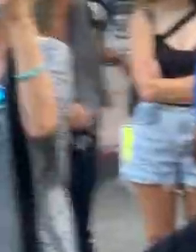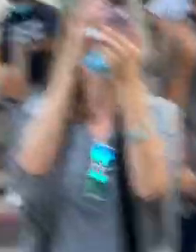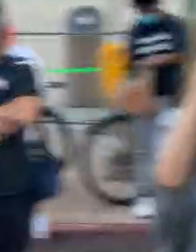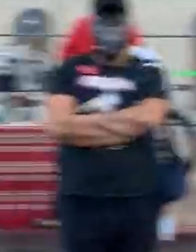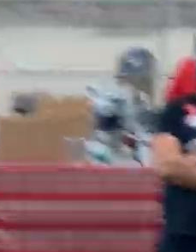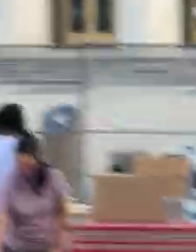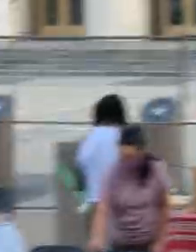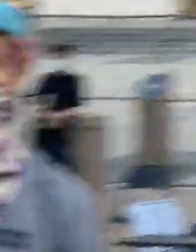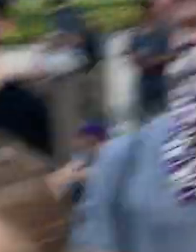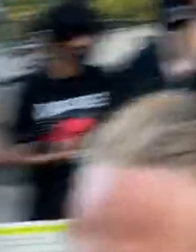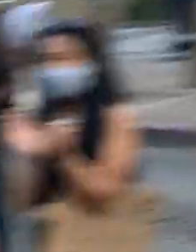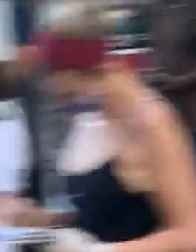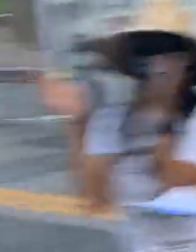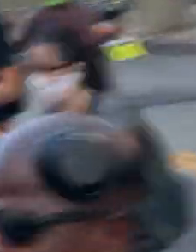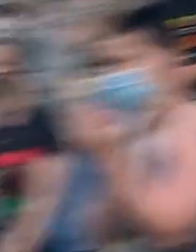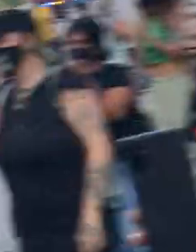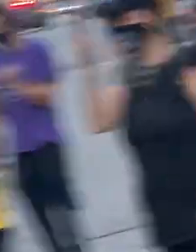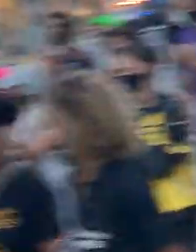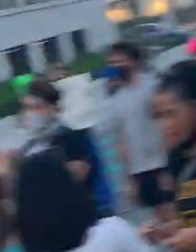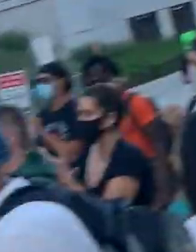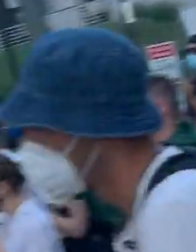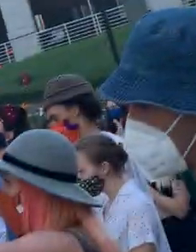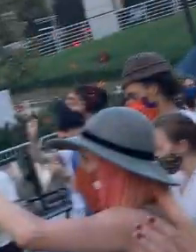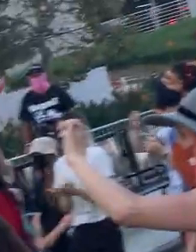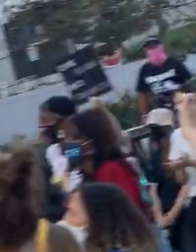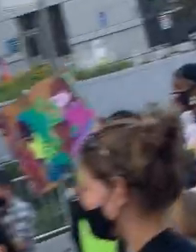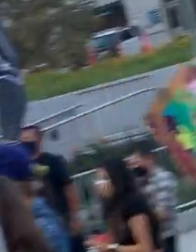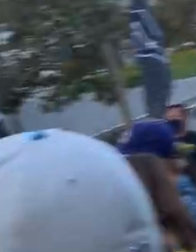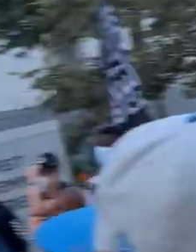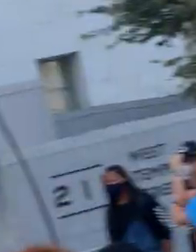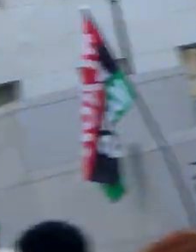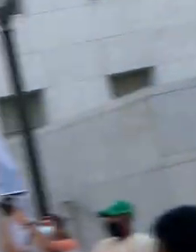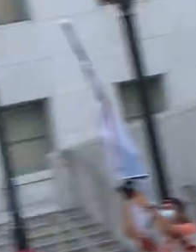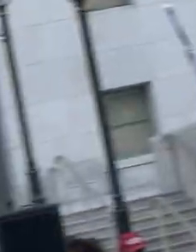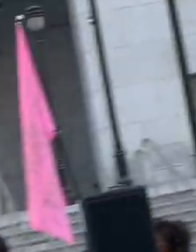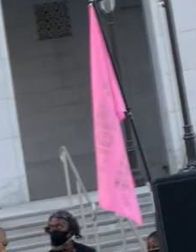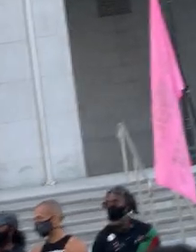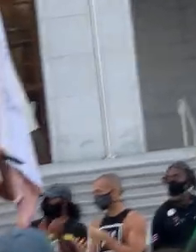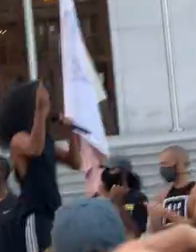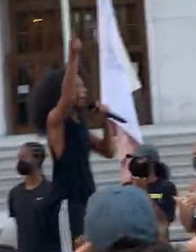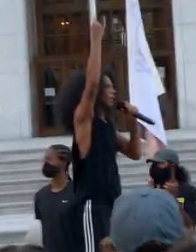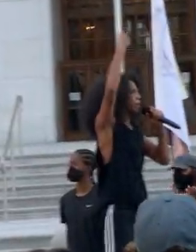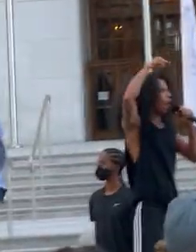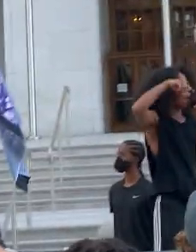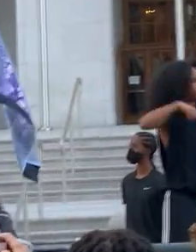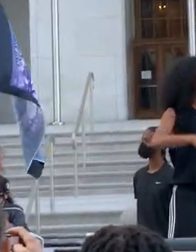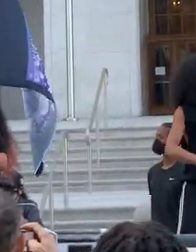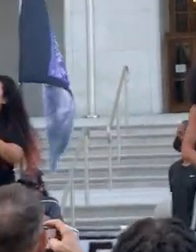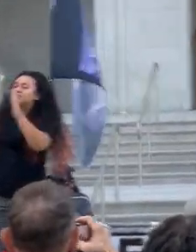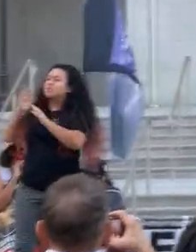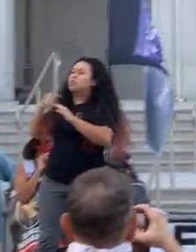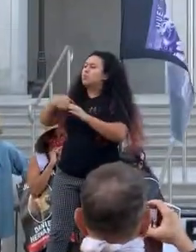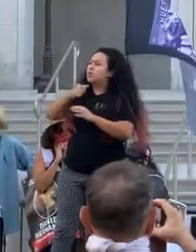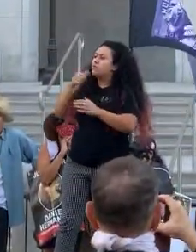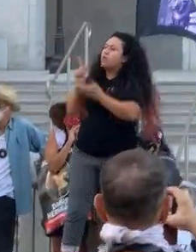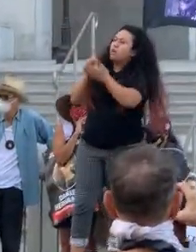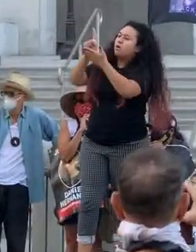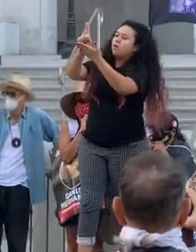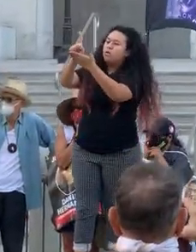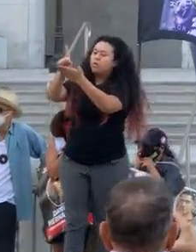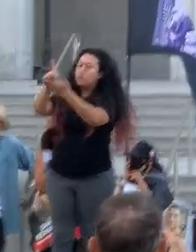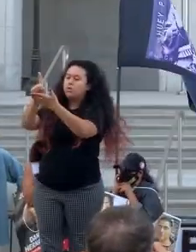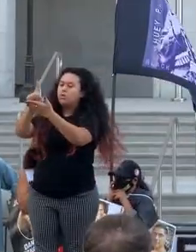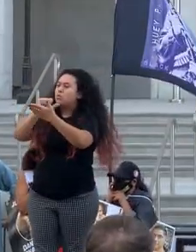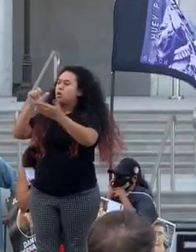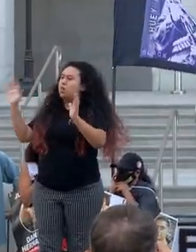There isn't a single person that we look up to, a single ancestor that we wouldn't uphold, that we wouldn't